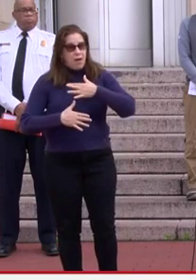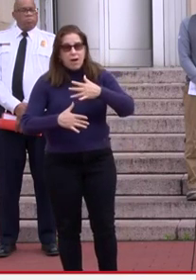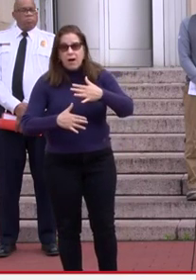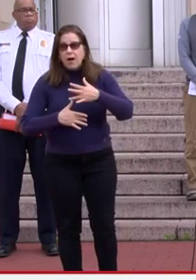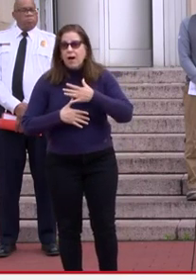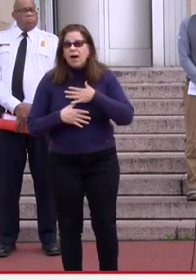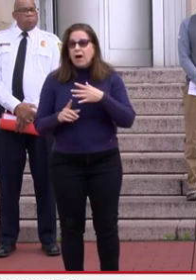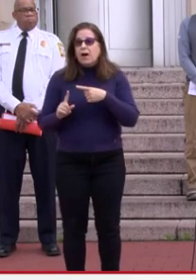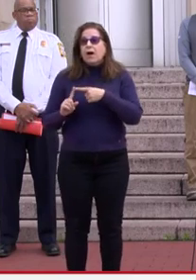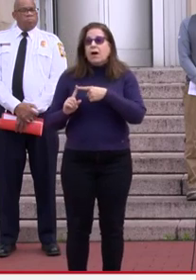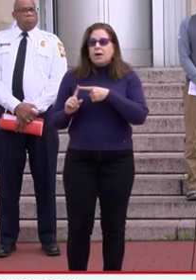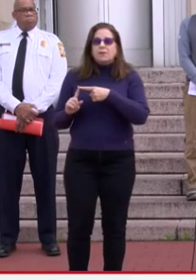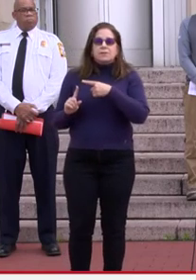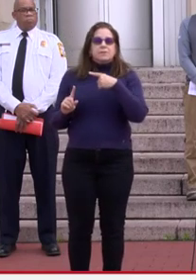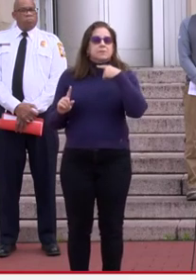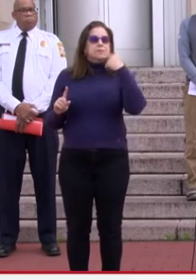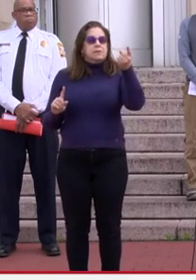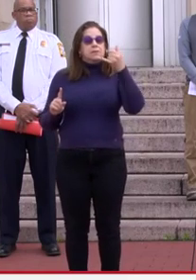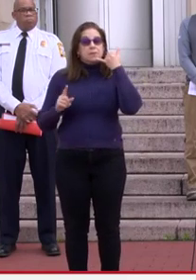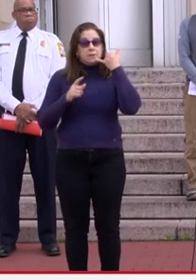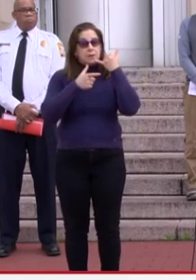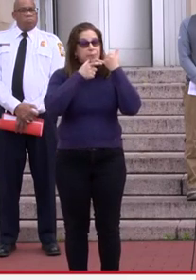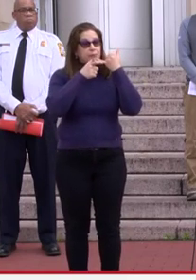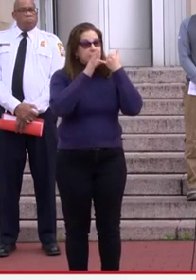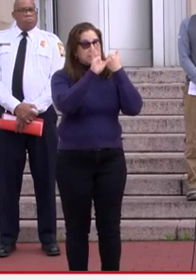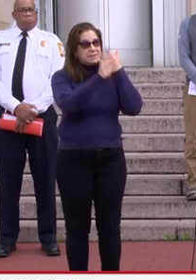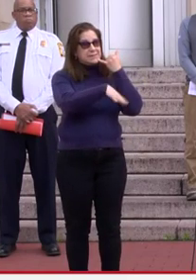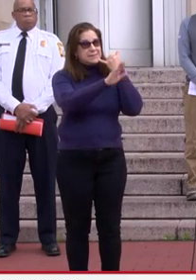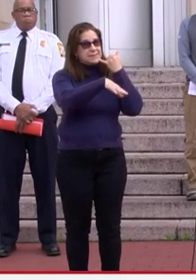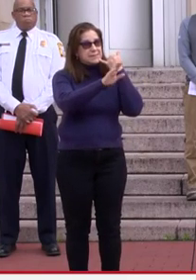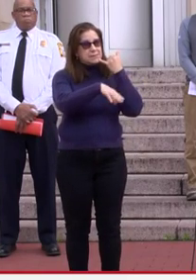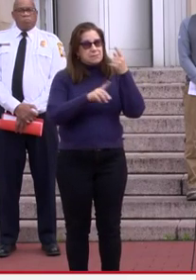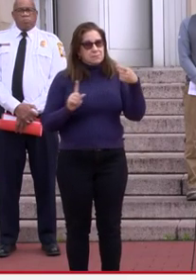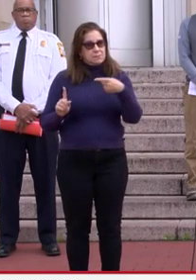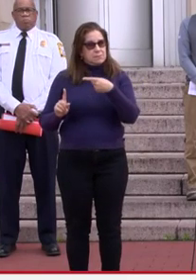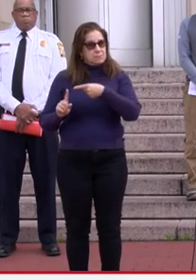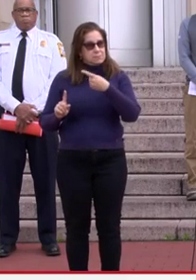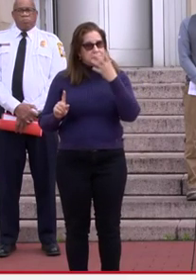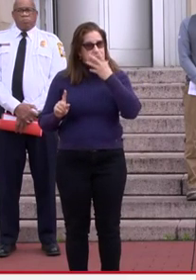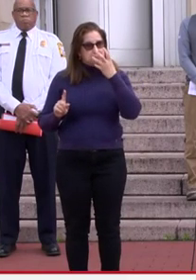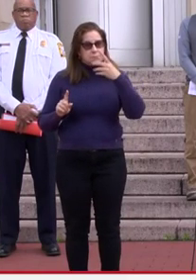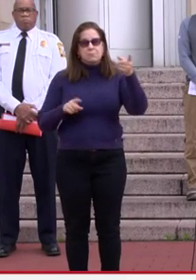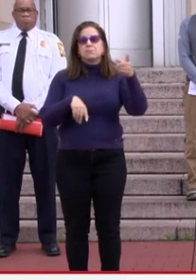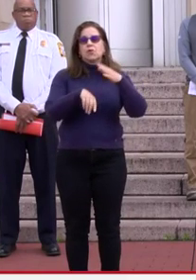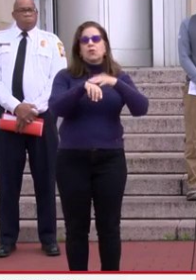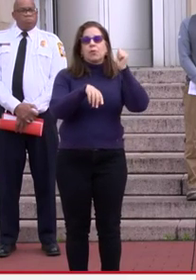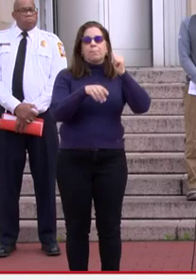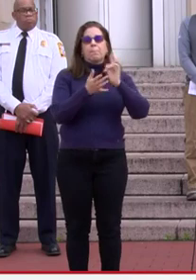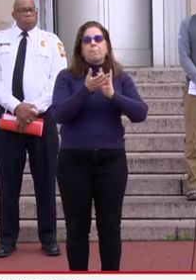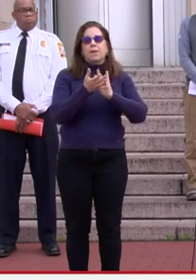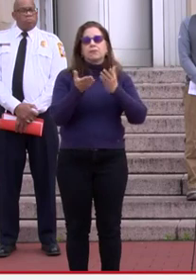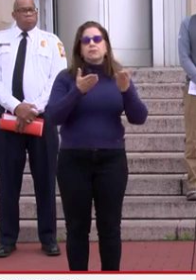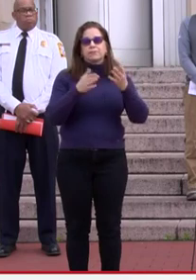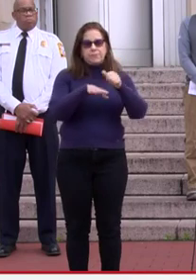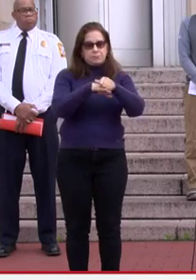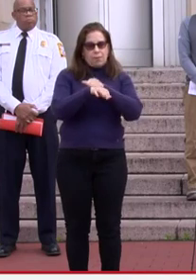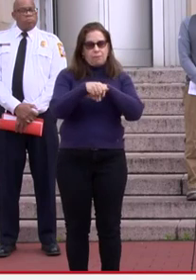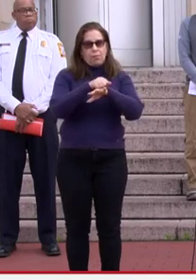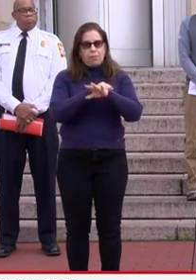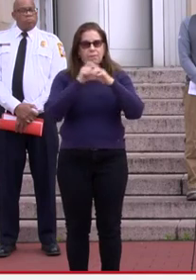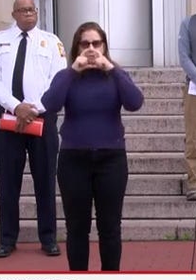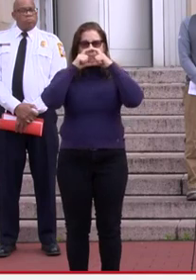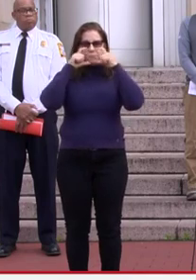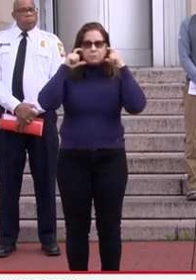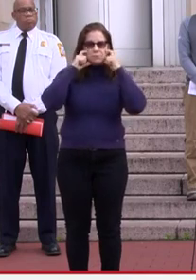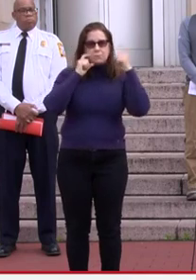first responders may take appropriate safety precautions before their arrival. When officers arrive at your residence or location, they